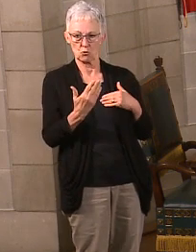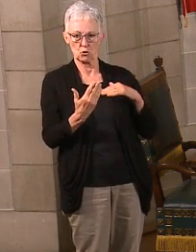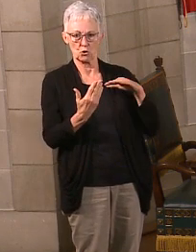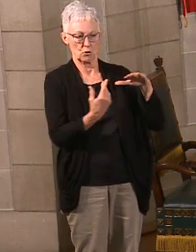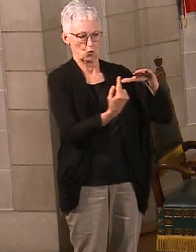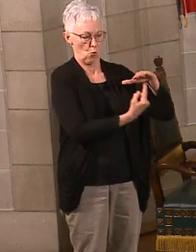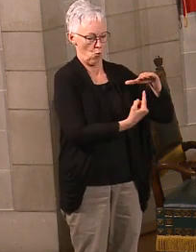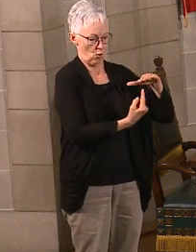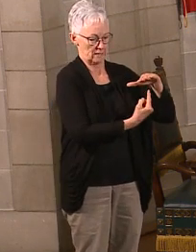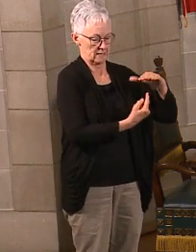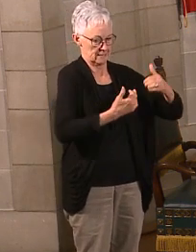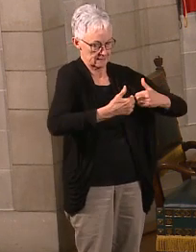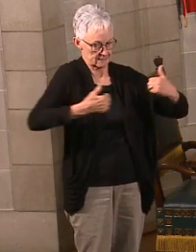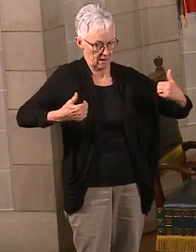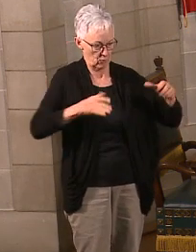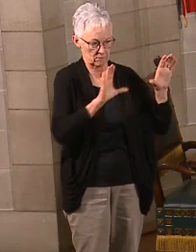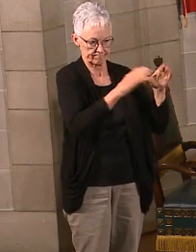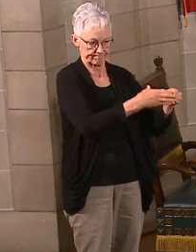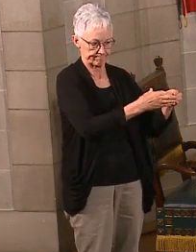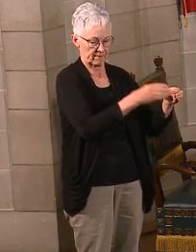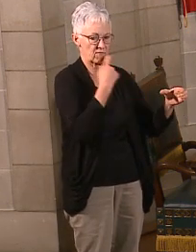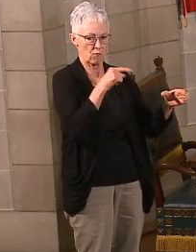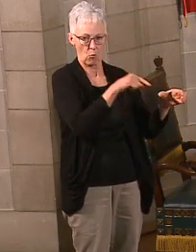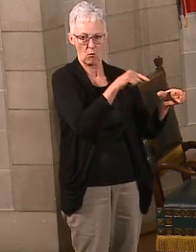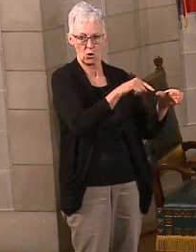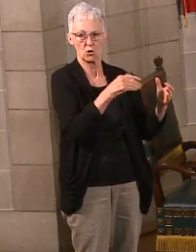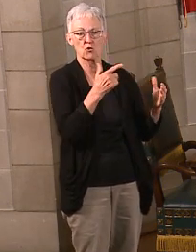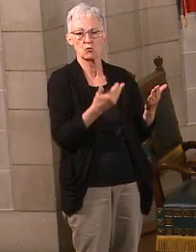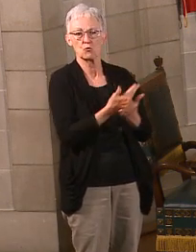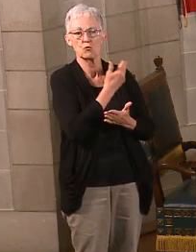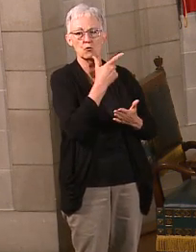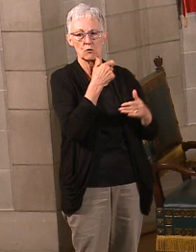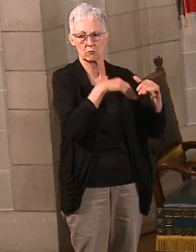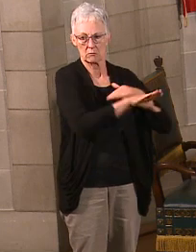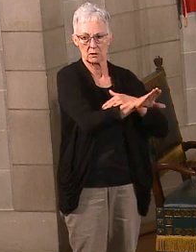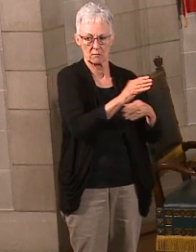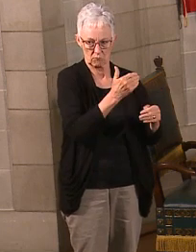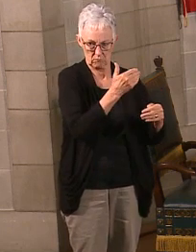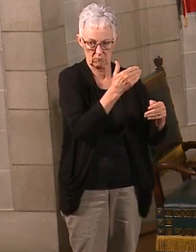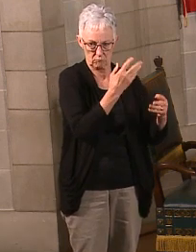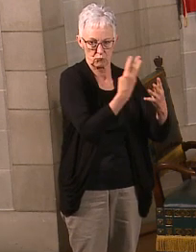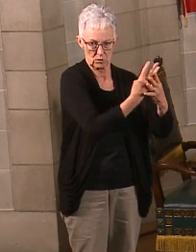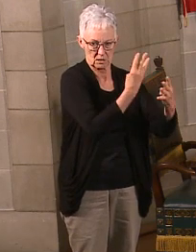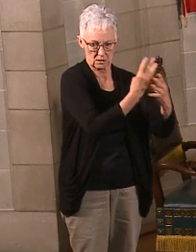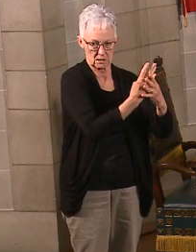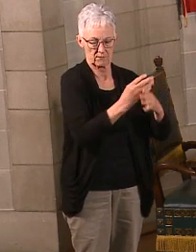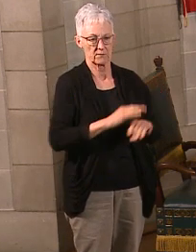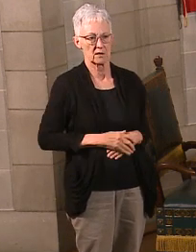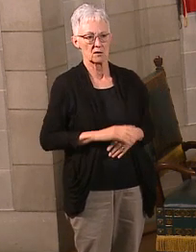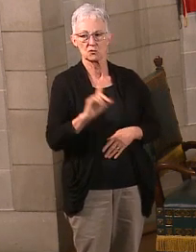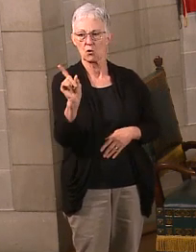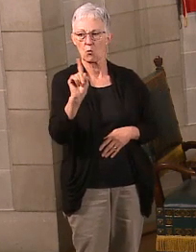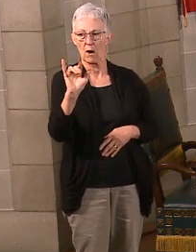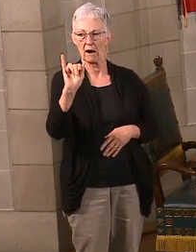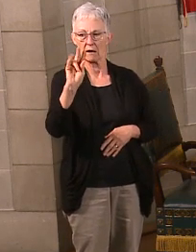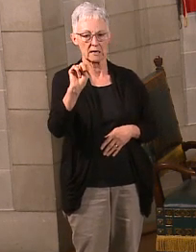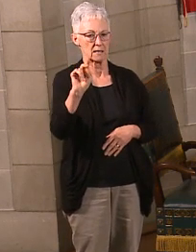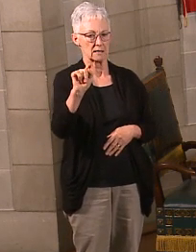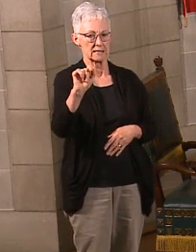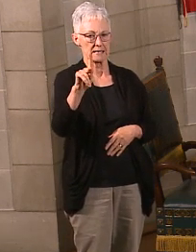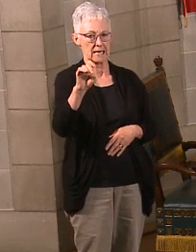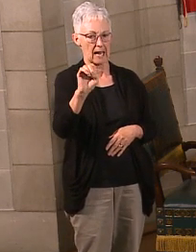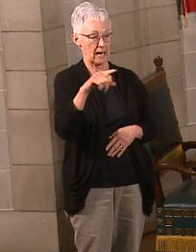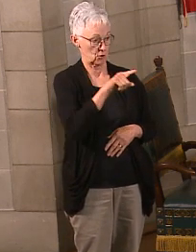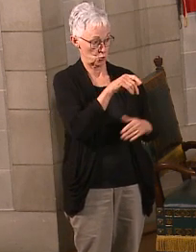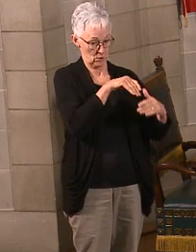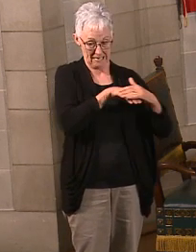the system. So we now have quarantine locations at all of our intake centers. They all receive medical screening upon arrival, and